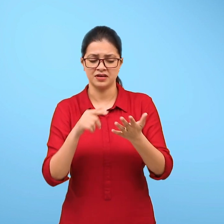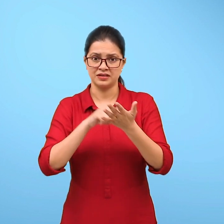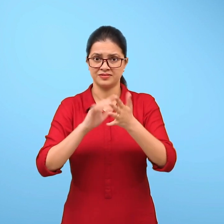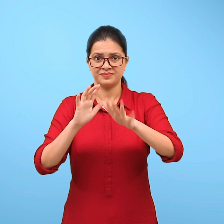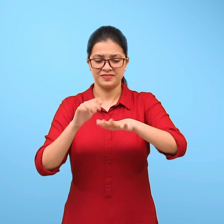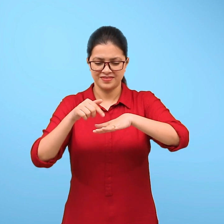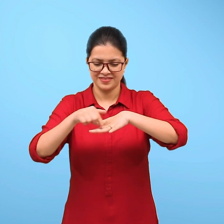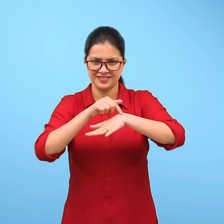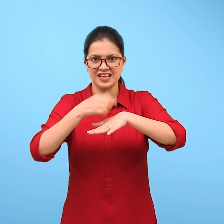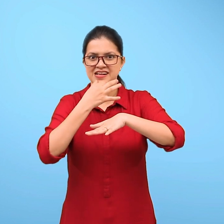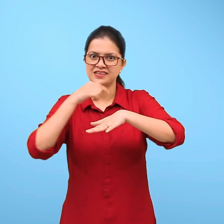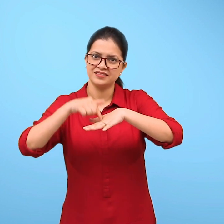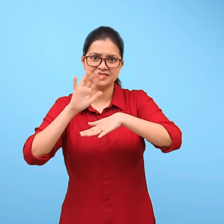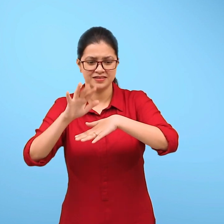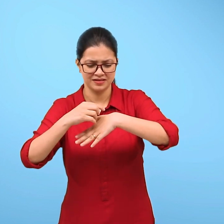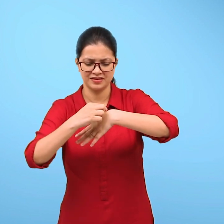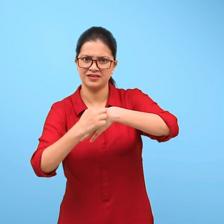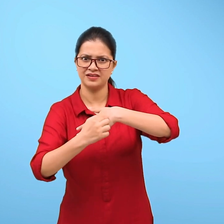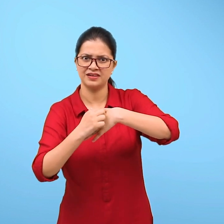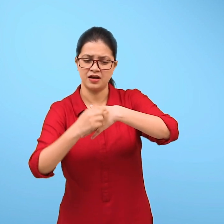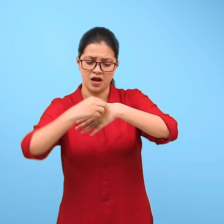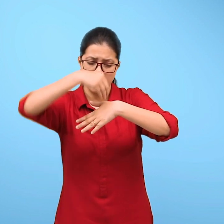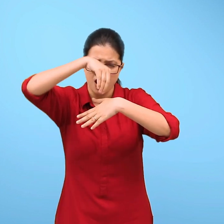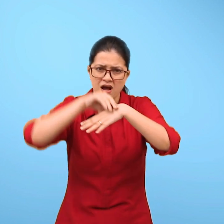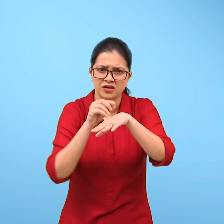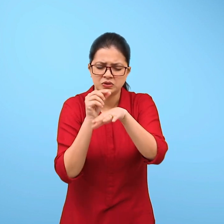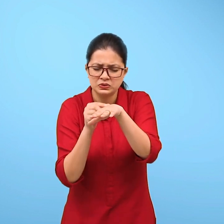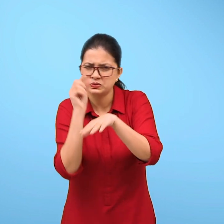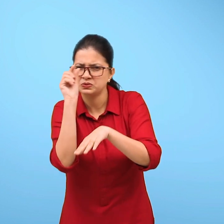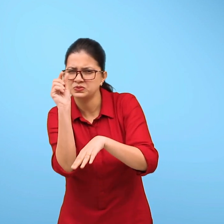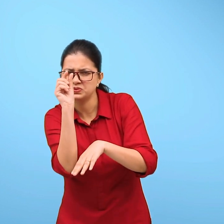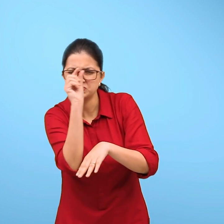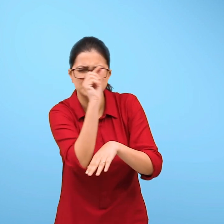It is made up of several small bones called carpals.